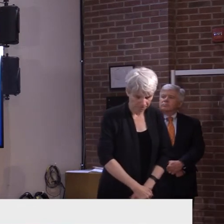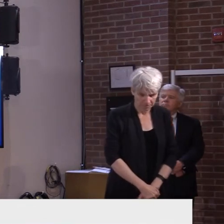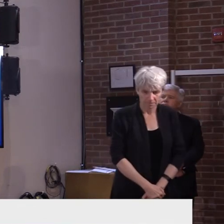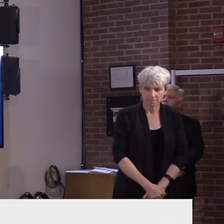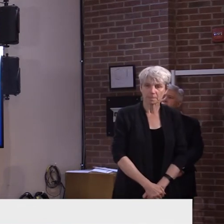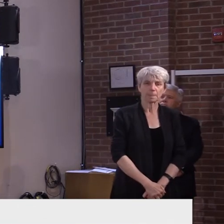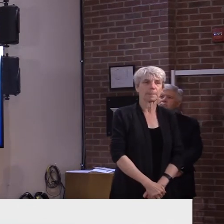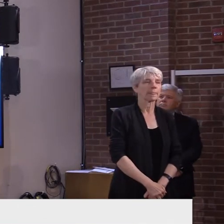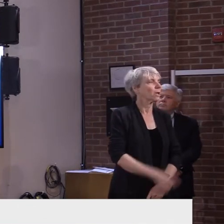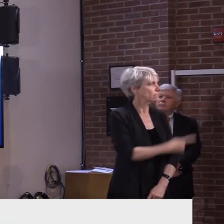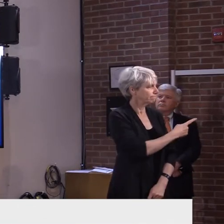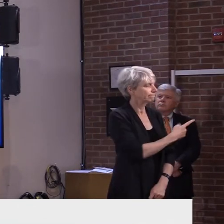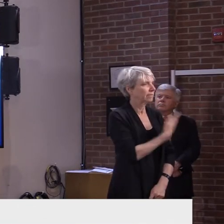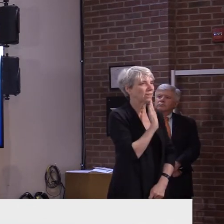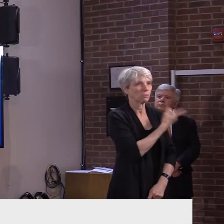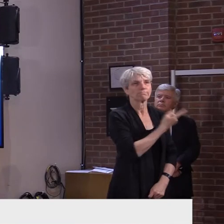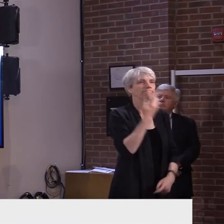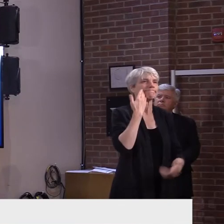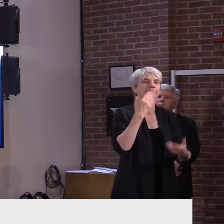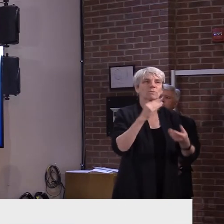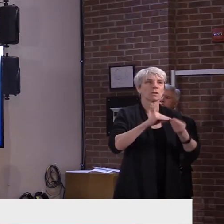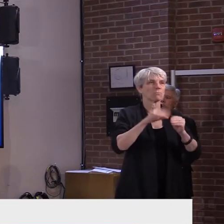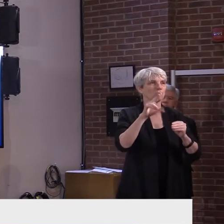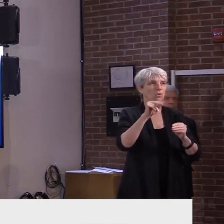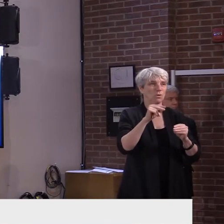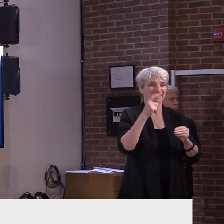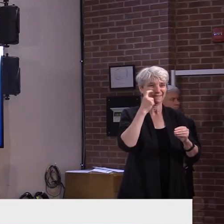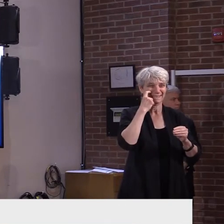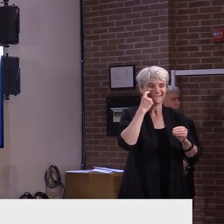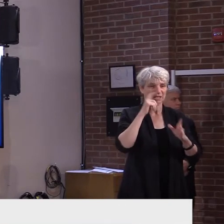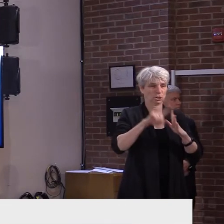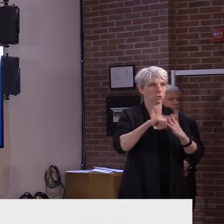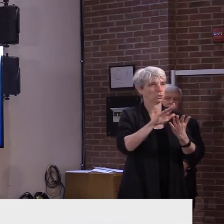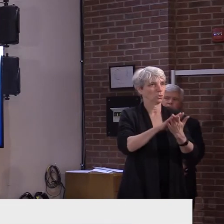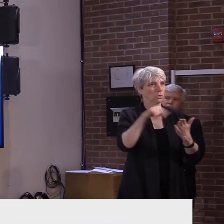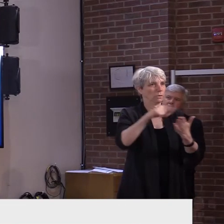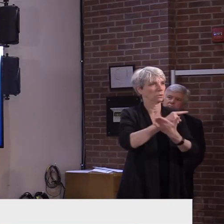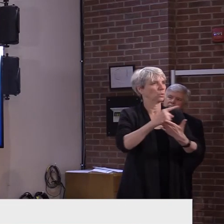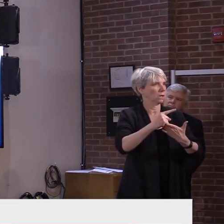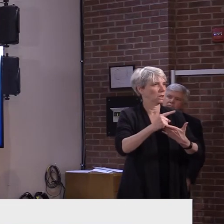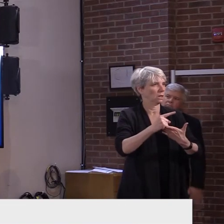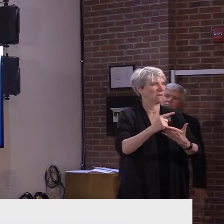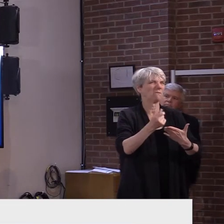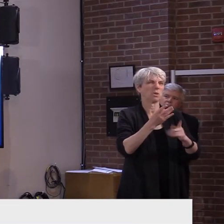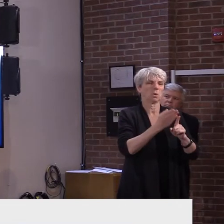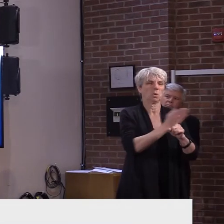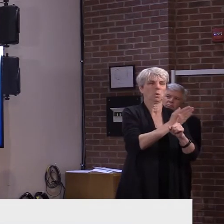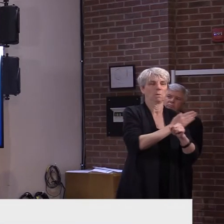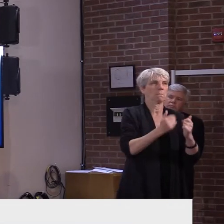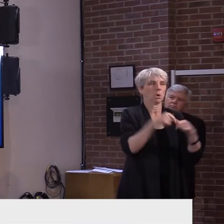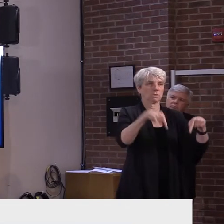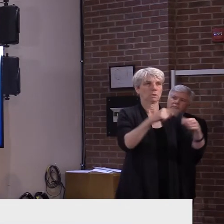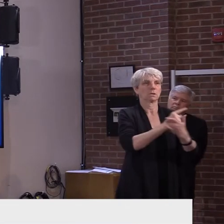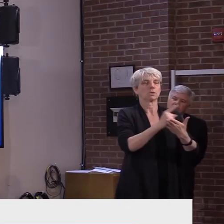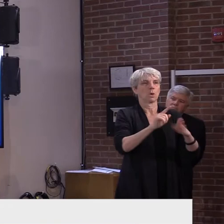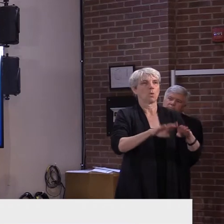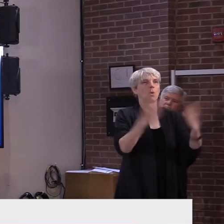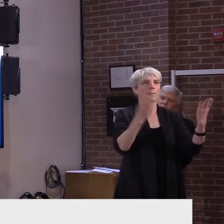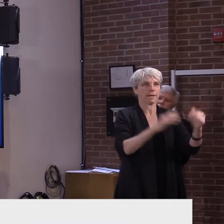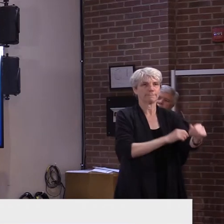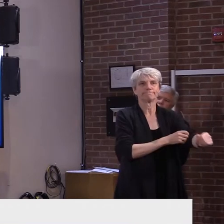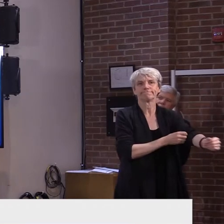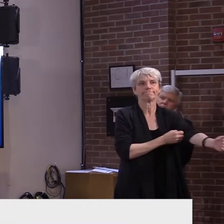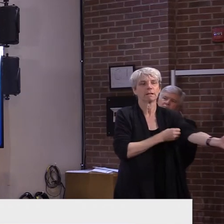Yeah, thanks, Stuart. We don't. I mean, really, this week is the first week that most schools will be open, so those patterns are still emerging. We did